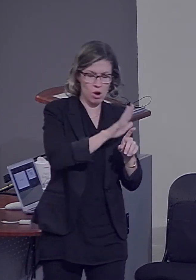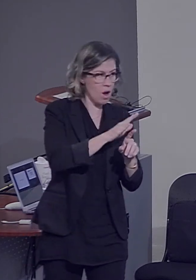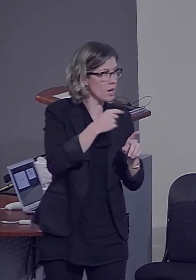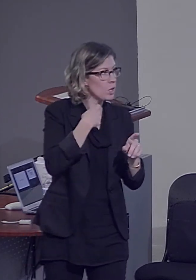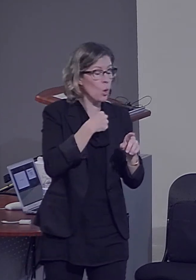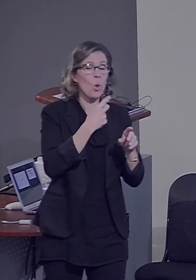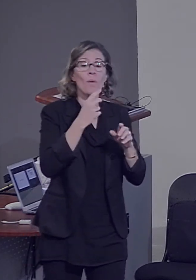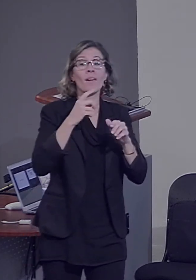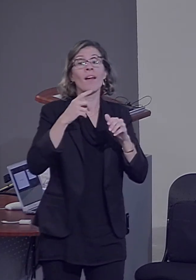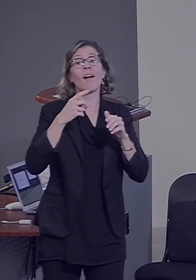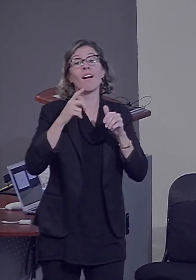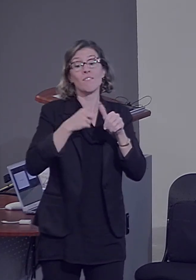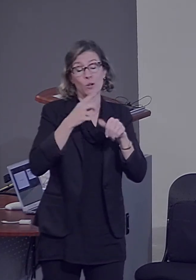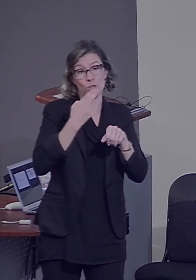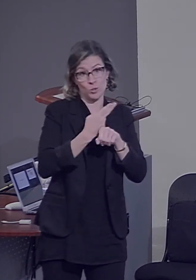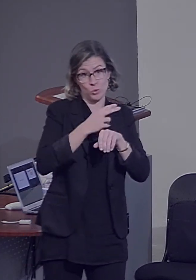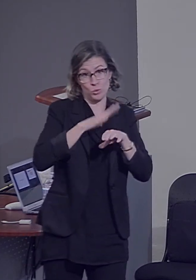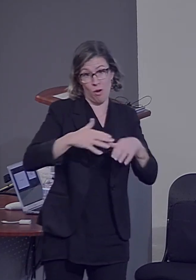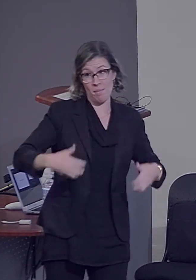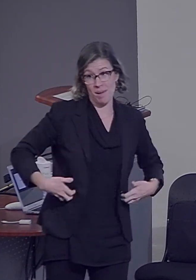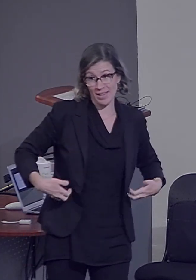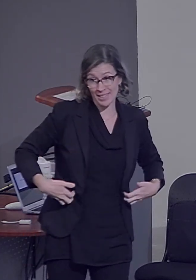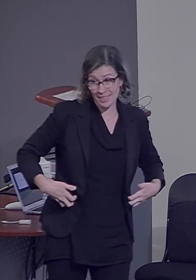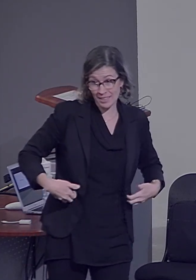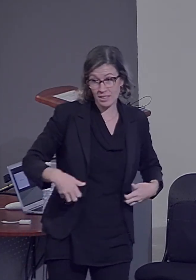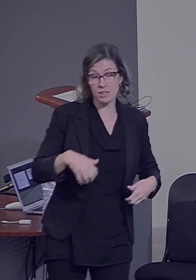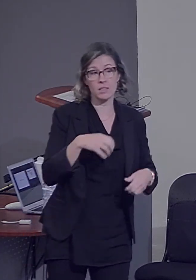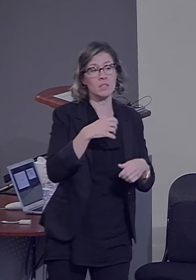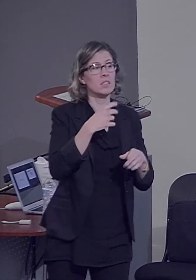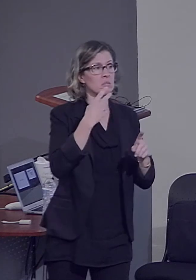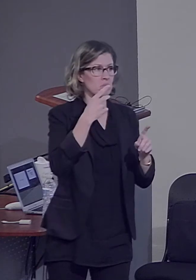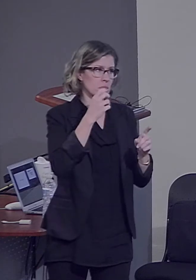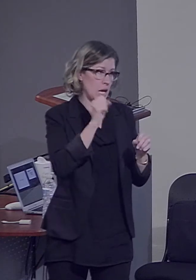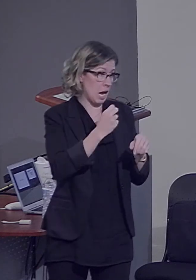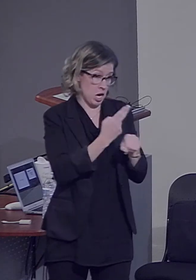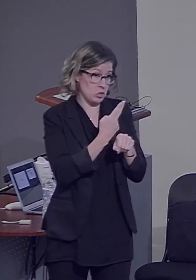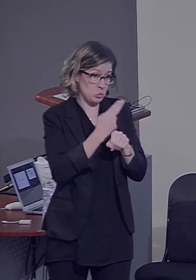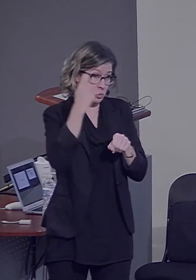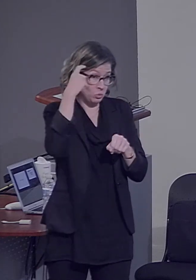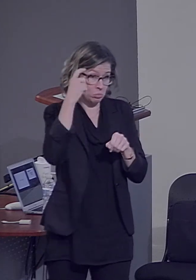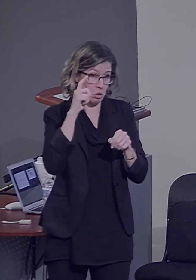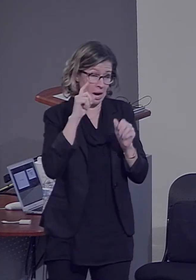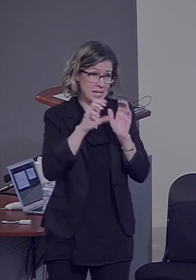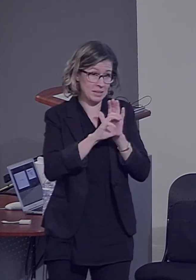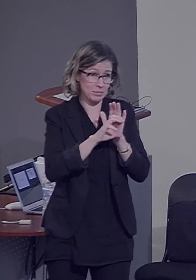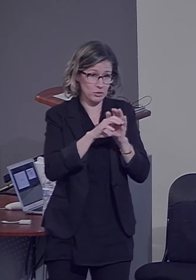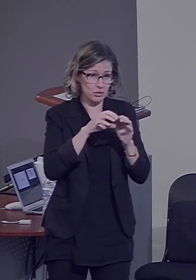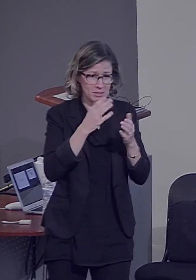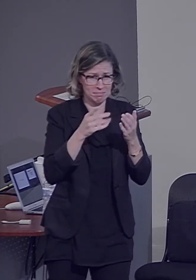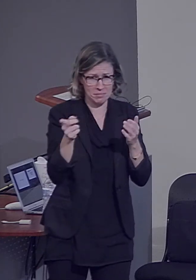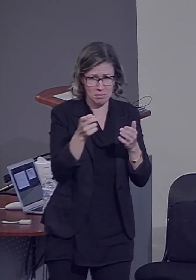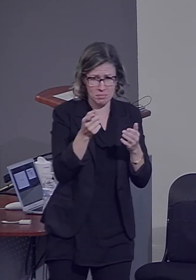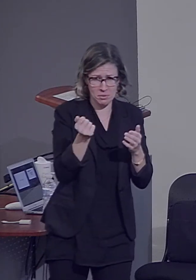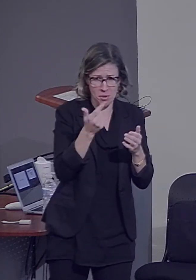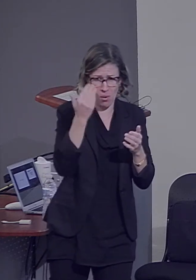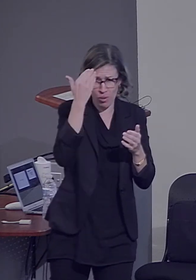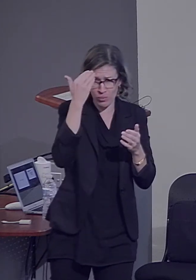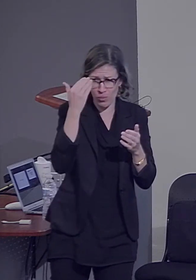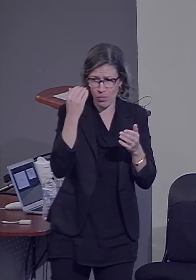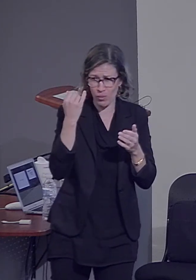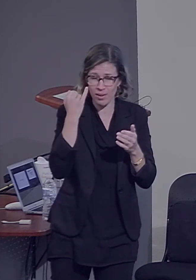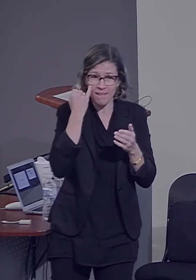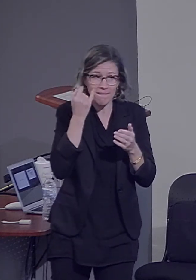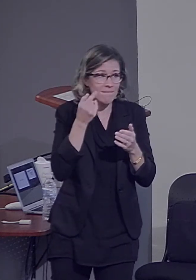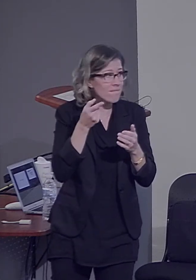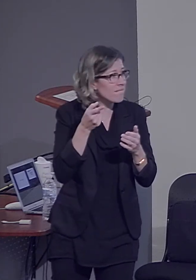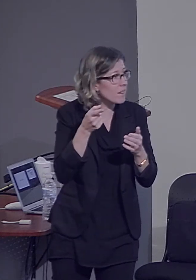in the monkey. In the monkey, it's very difficult to use brain imaging because probably everybody knows. If somebody of you